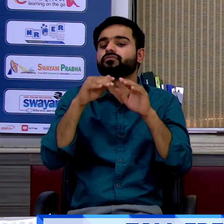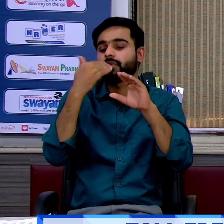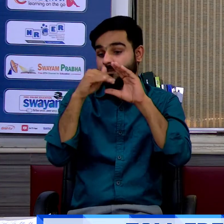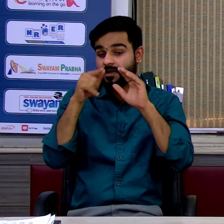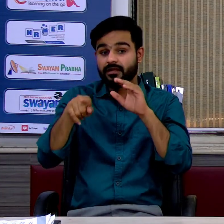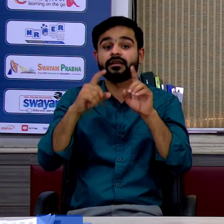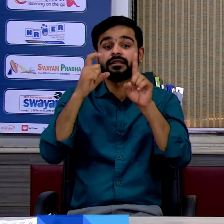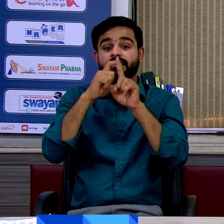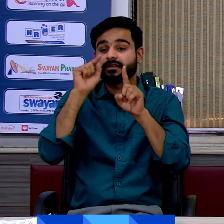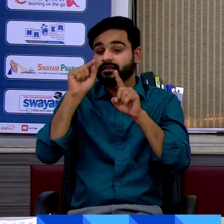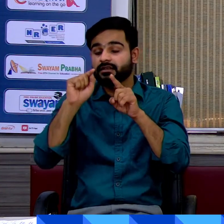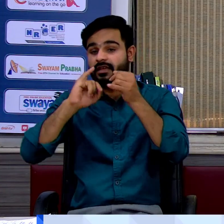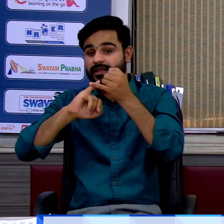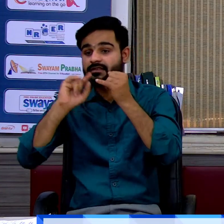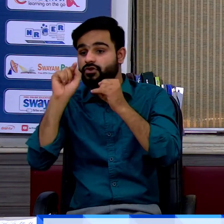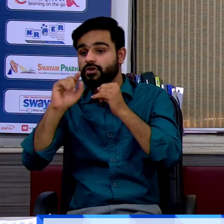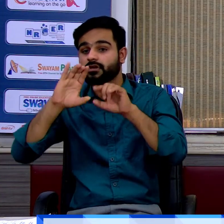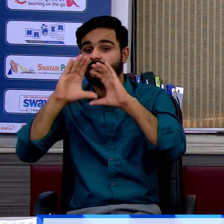on